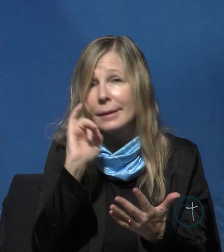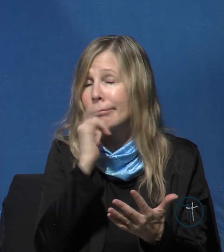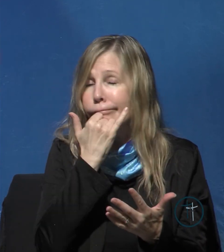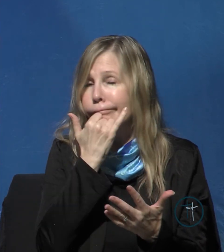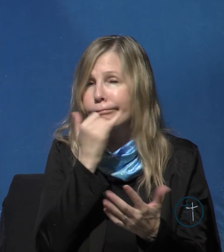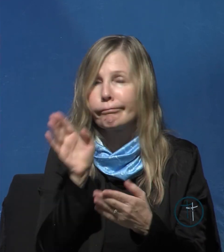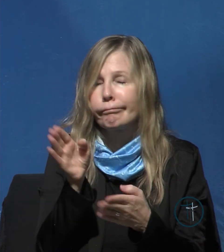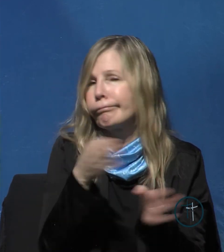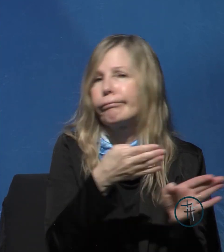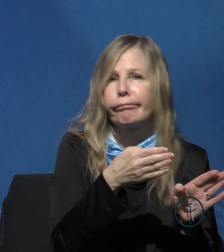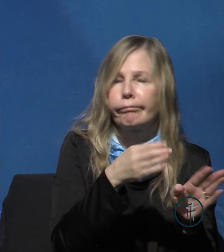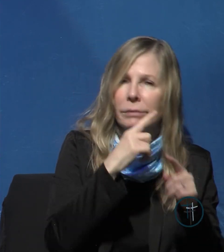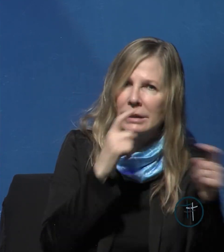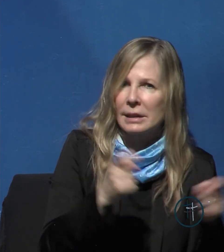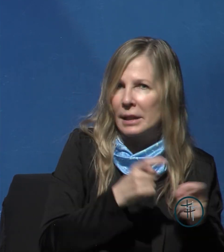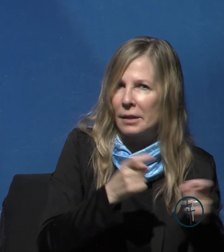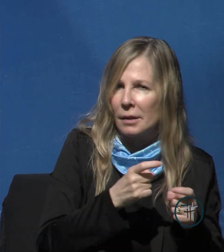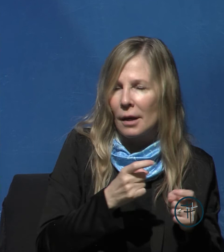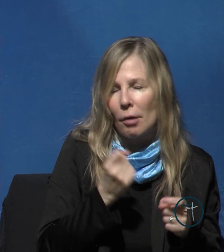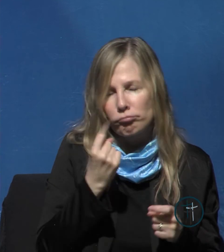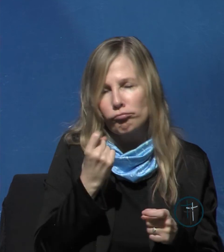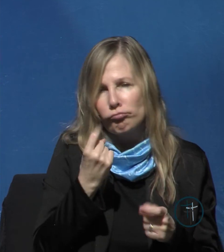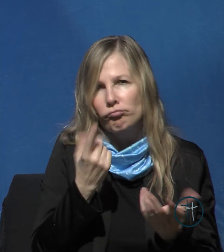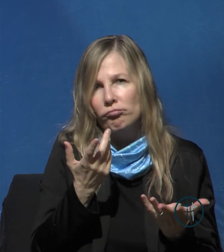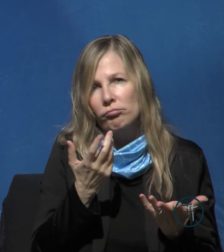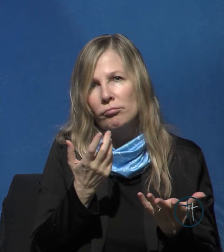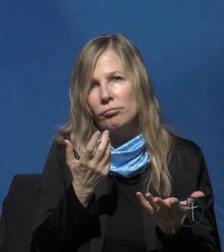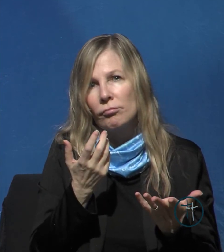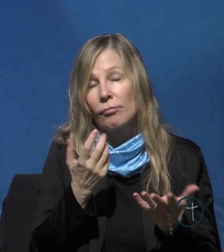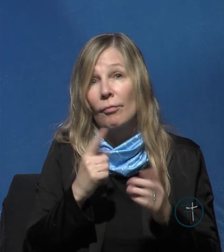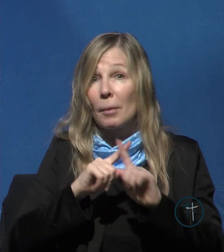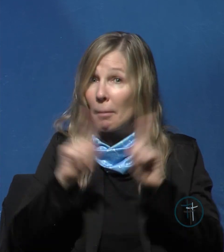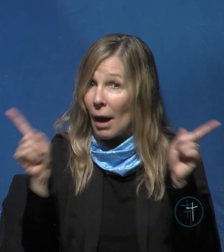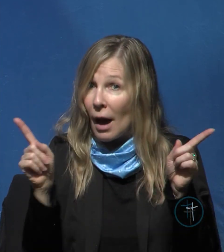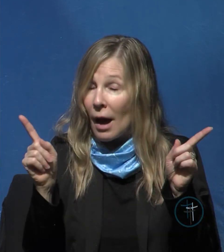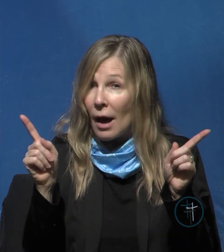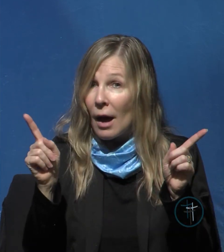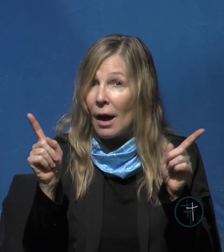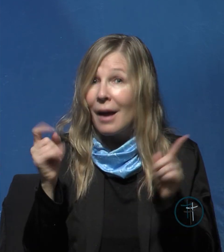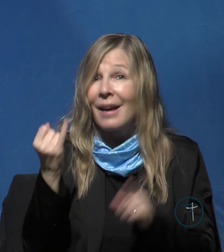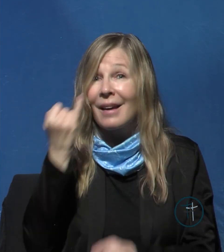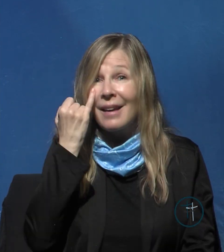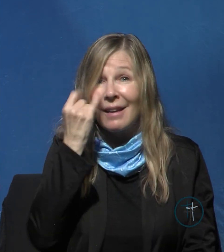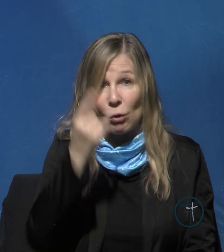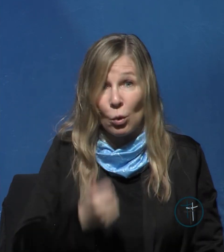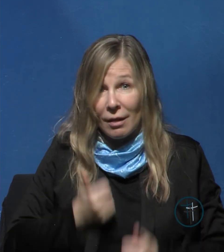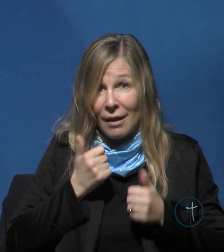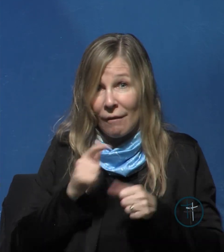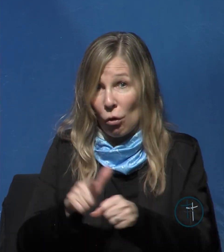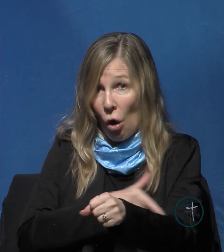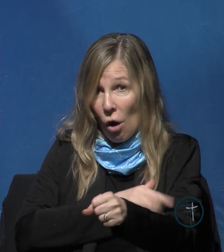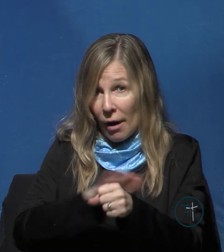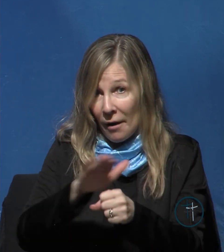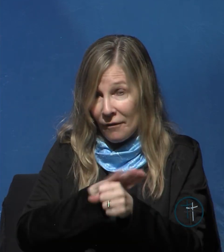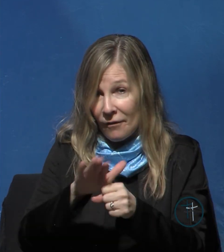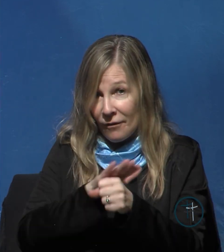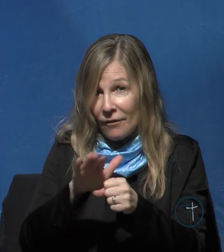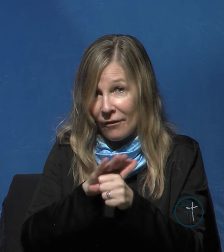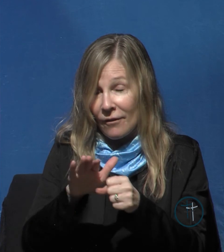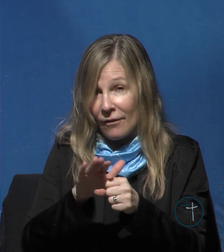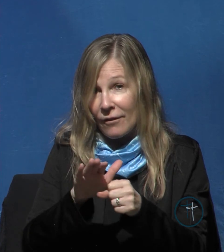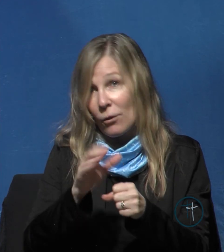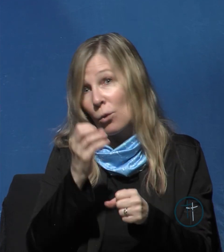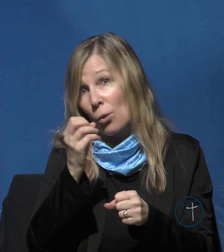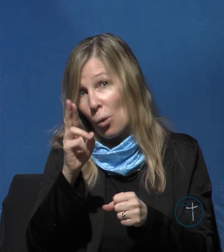into sin. But if you live long enough and we get to the point where